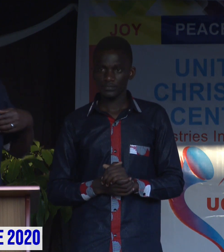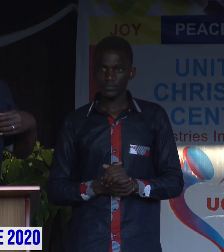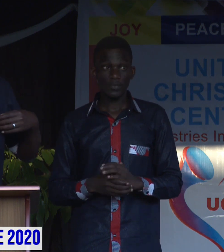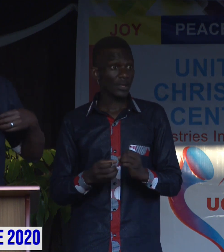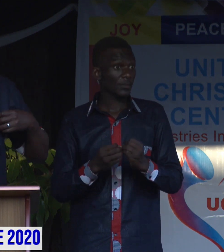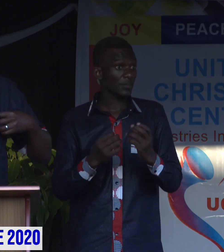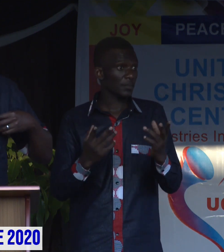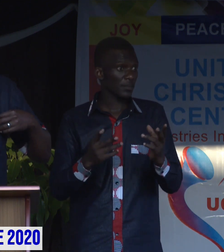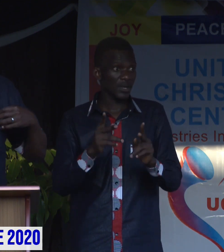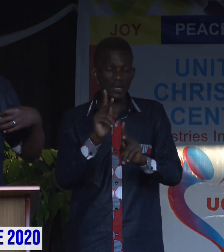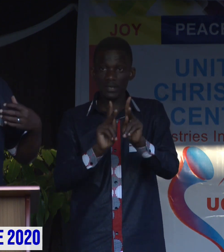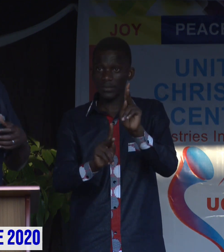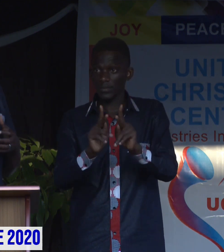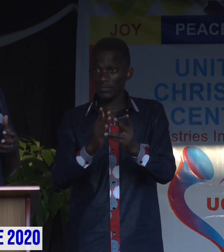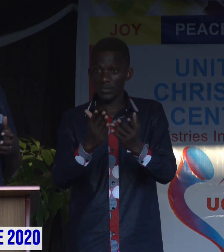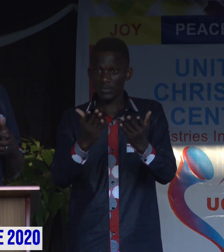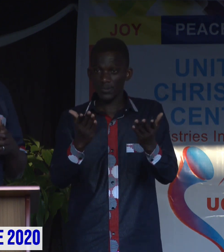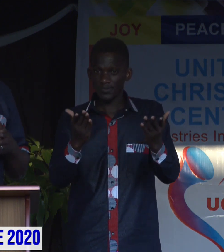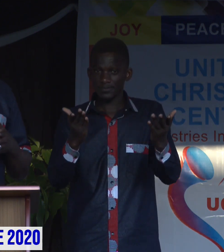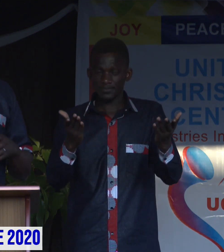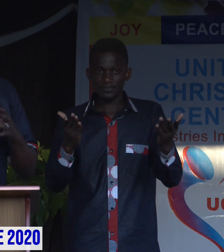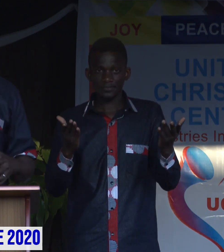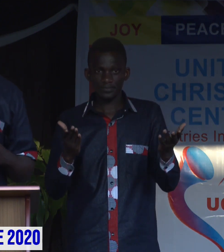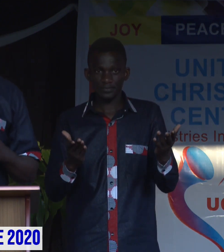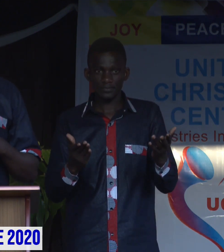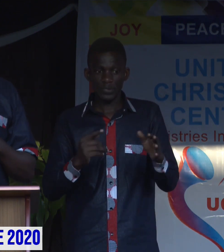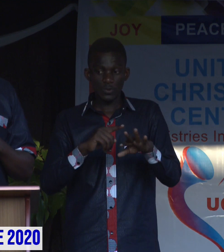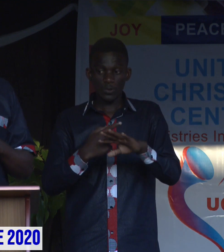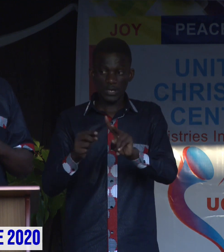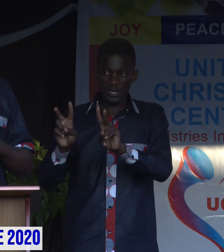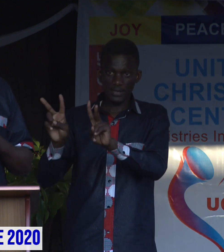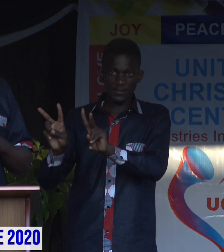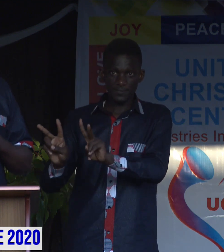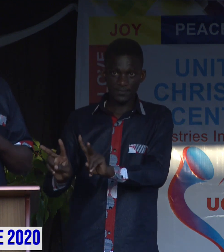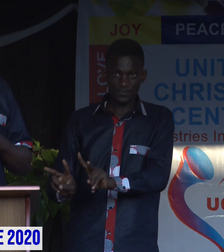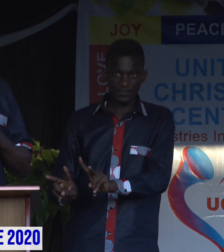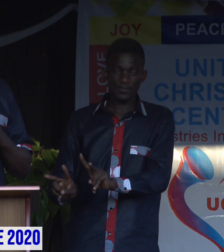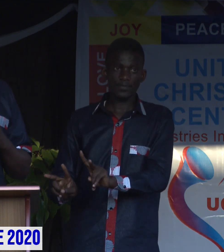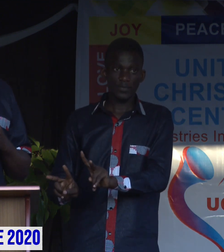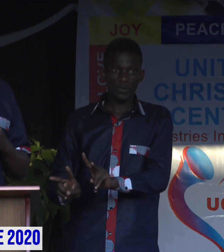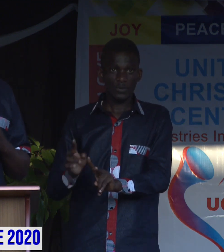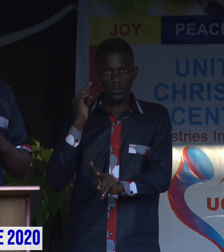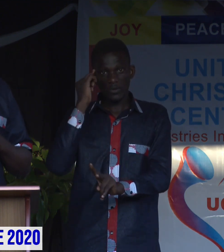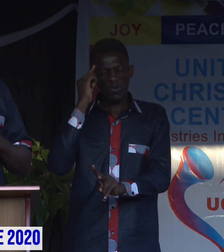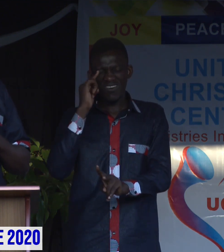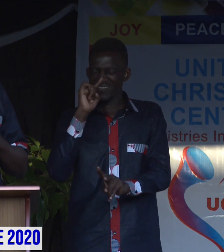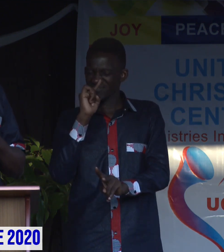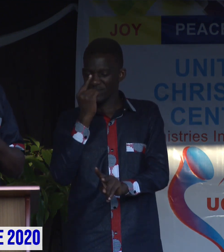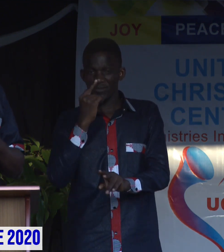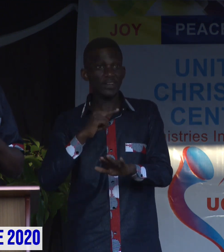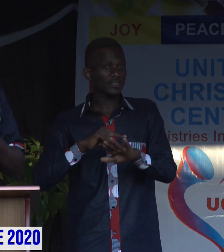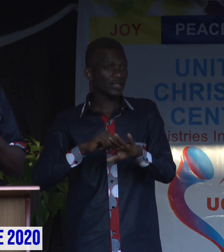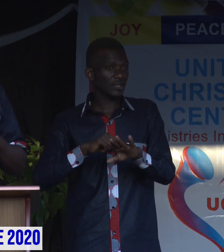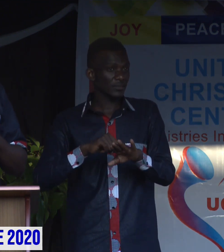Abantu abasinga, most of the people, when they see me for the first time,